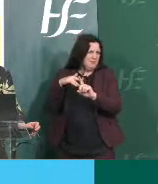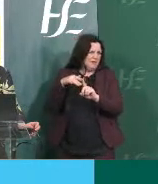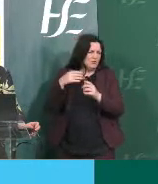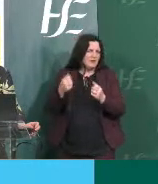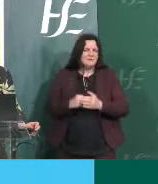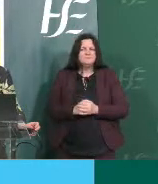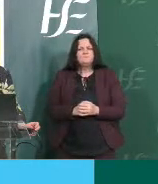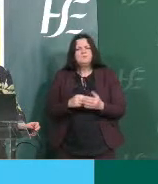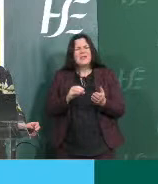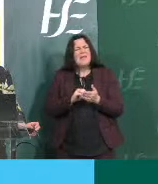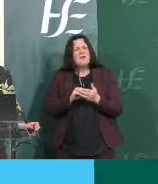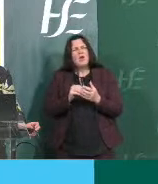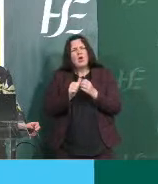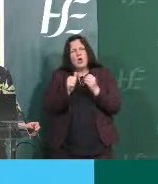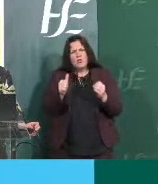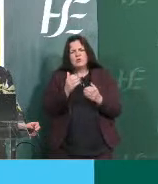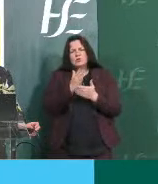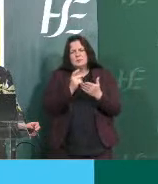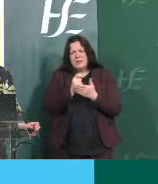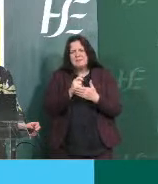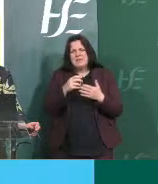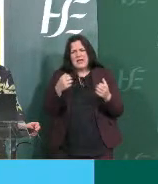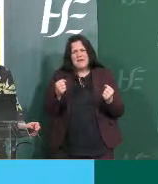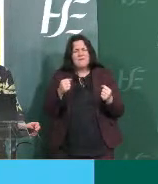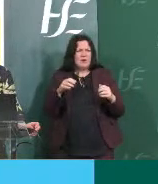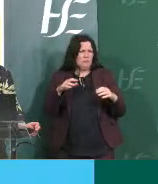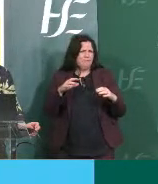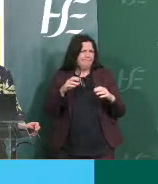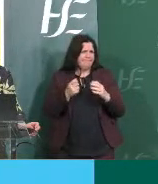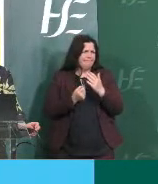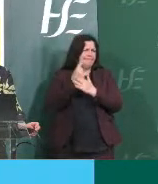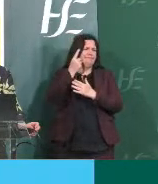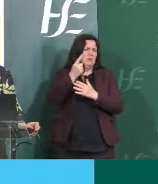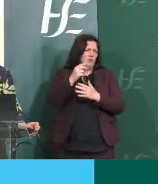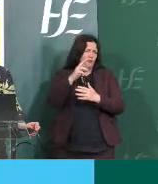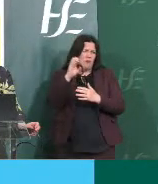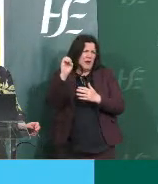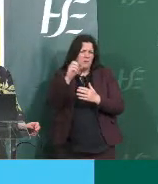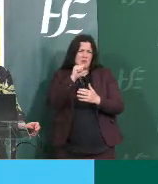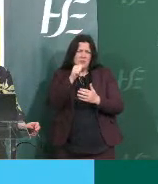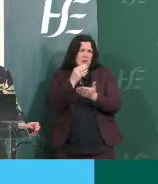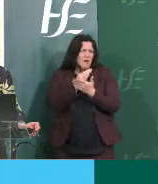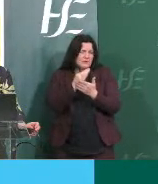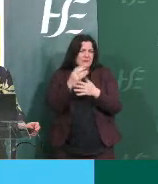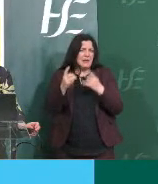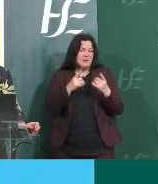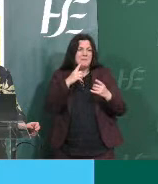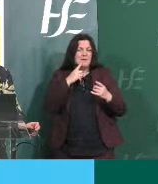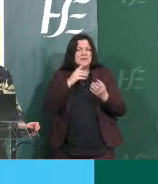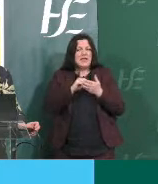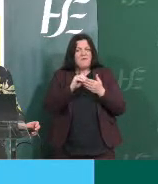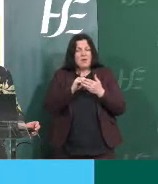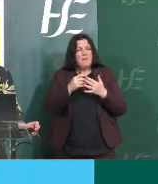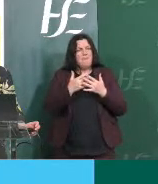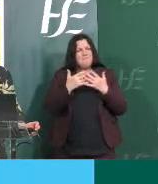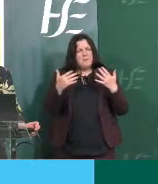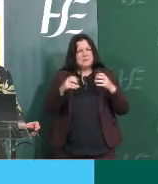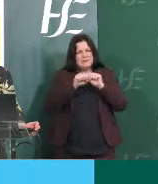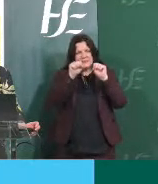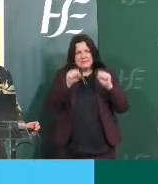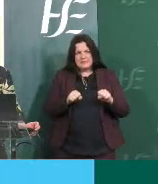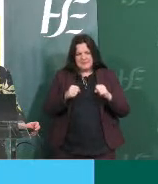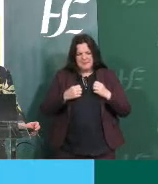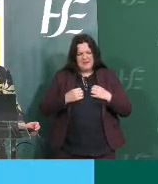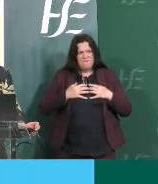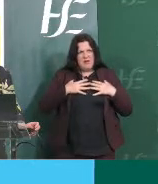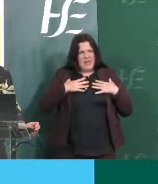called multi-system inflammatory syndrome, which can be quite serious. And also, although most children will recover quite quickly, some will get prolonged